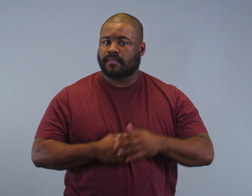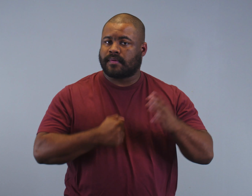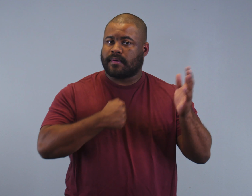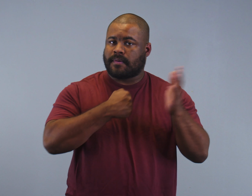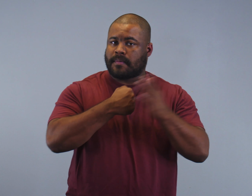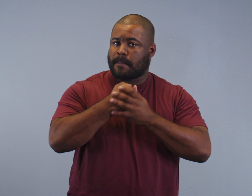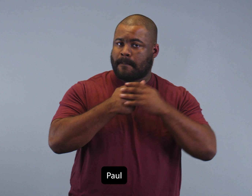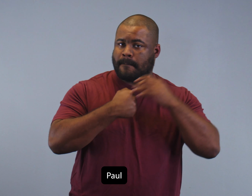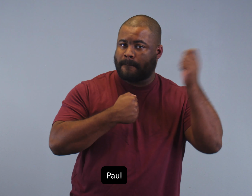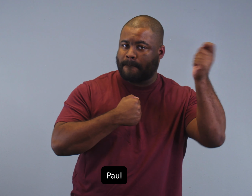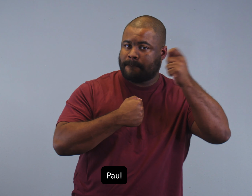Paul. Paul.